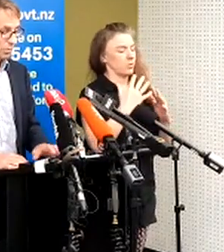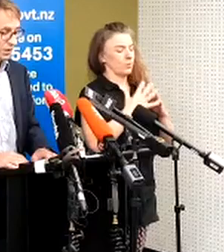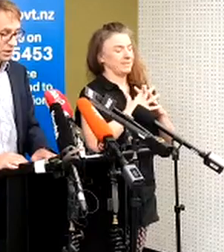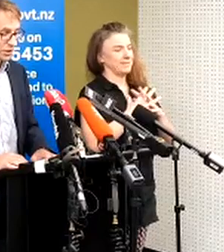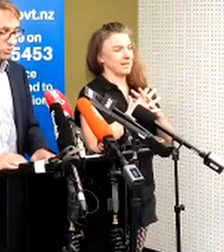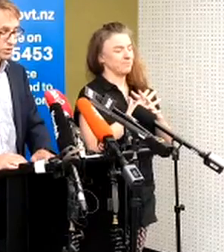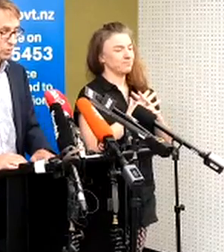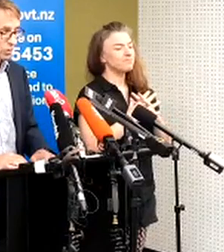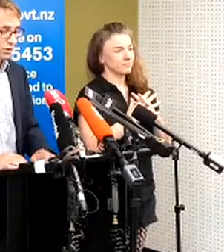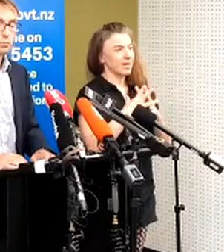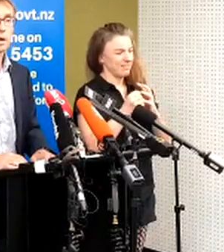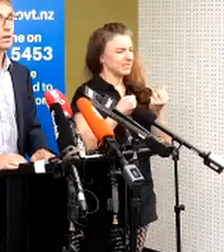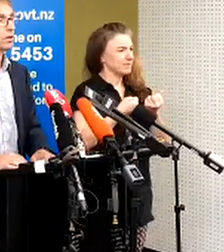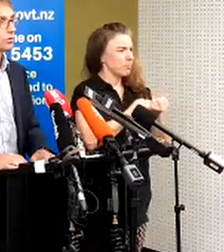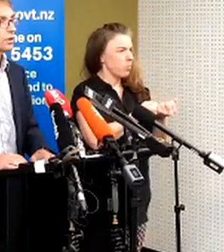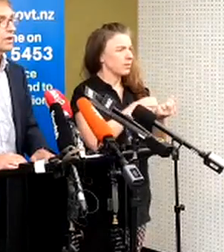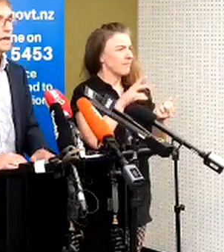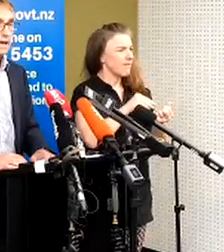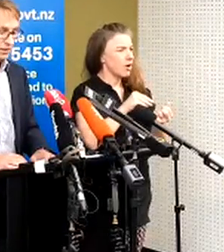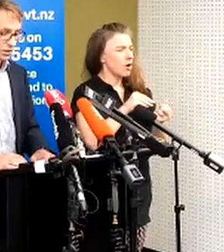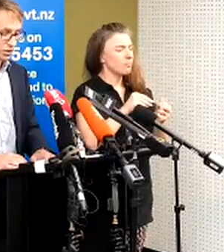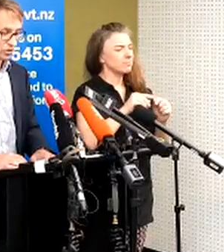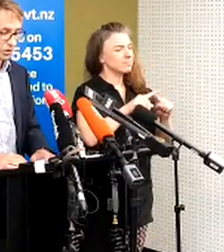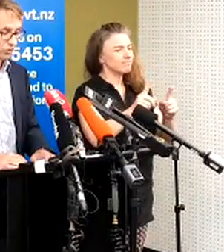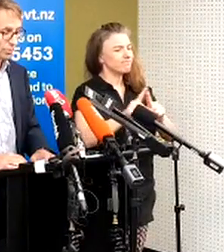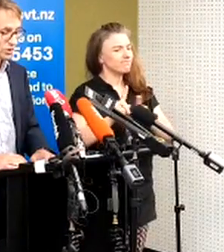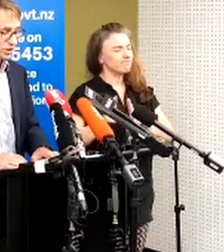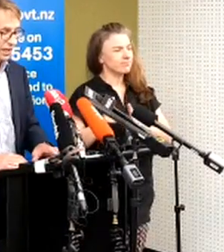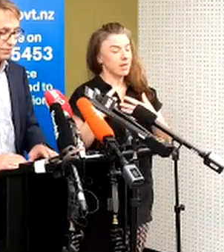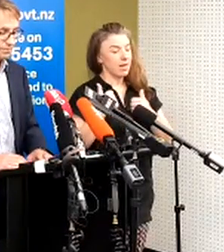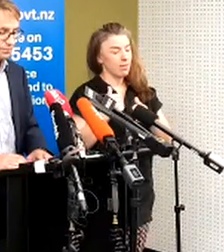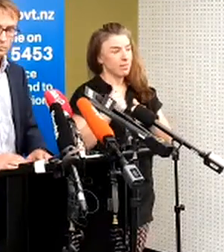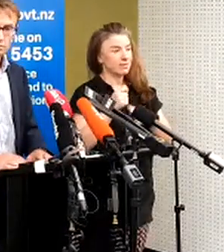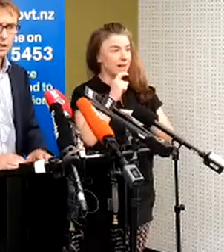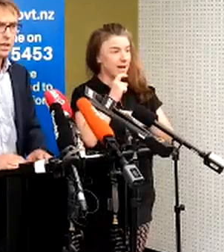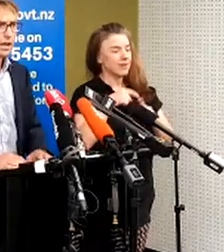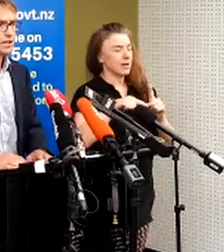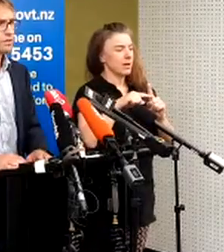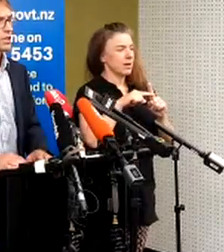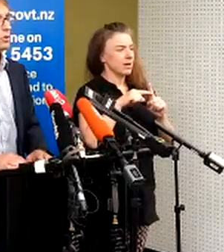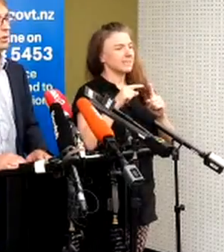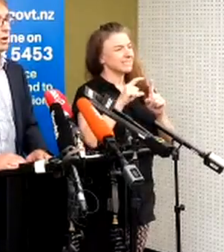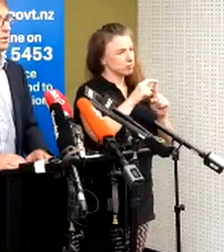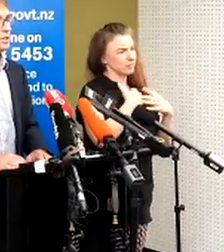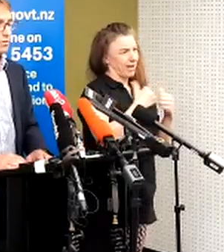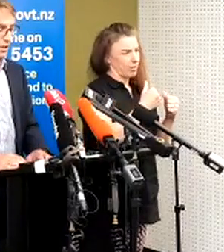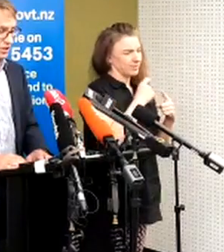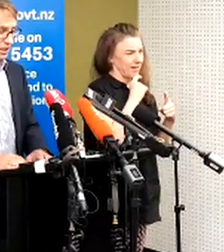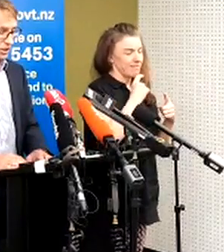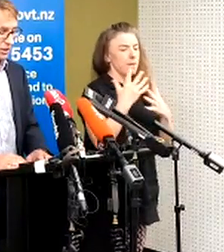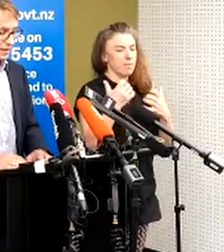has appropriate clinical support from Public Health and District Health Board staff. As I've said earlier